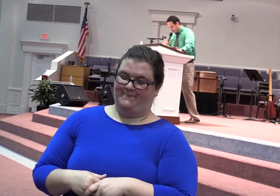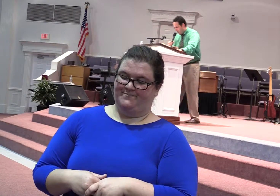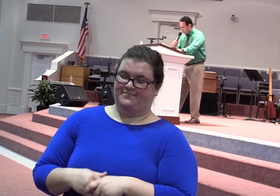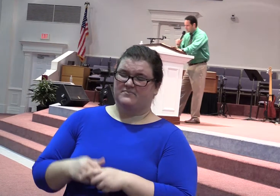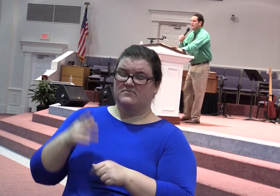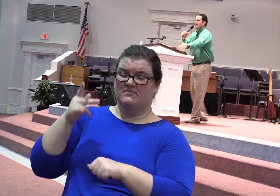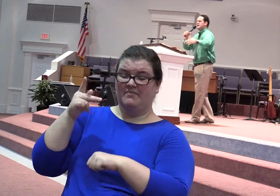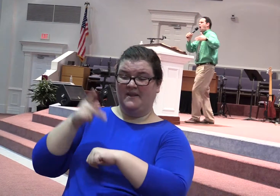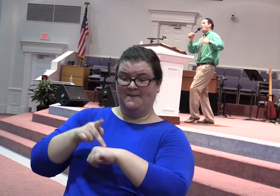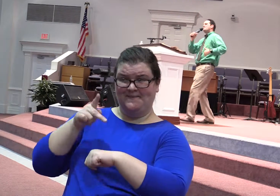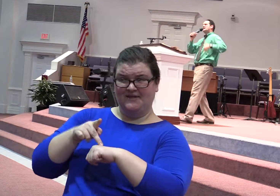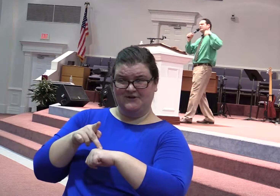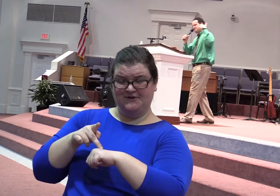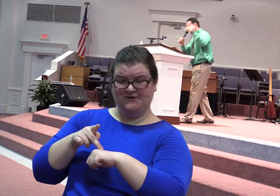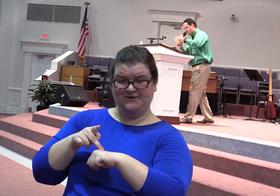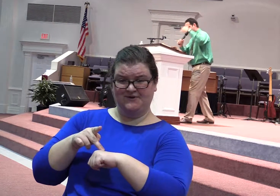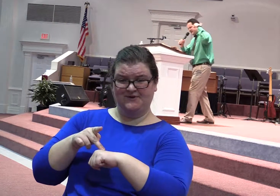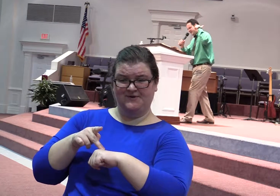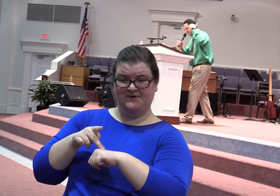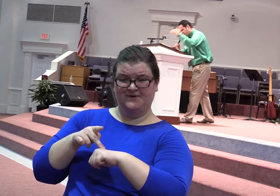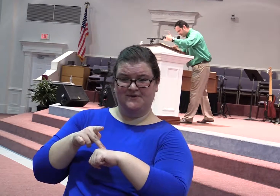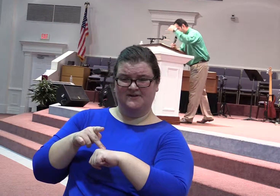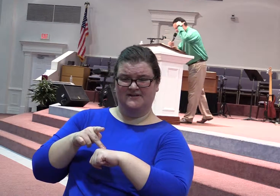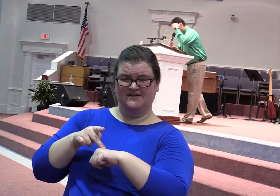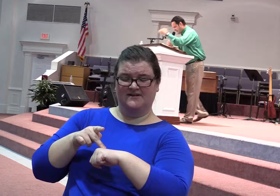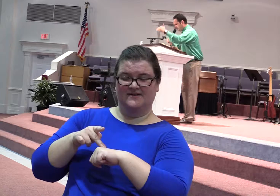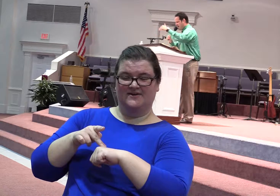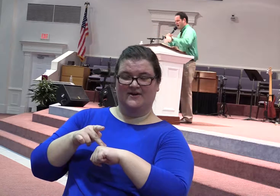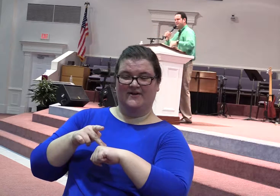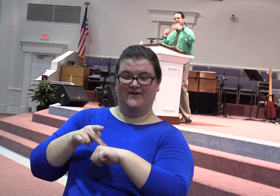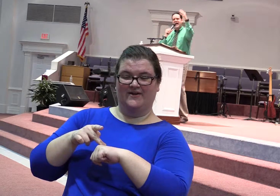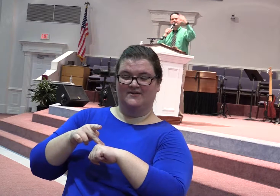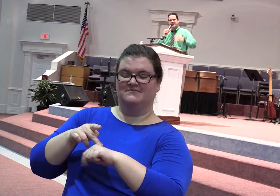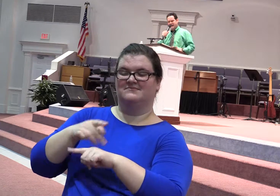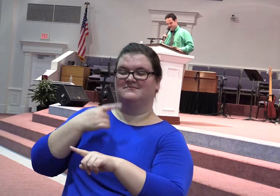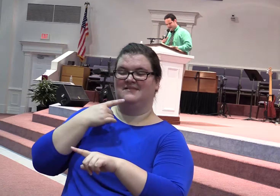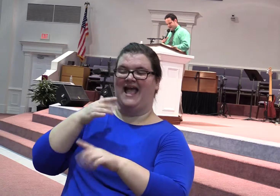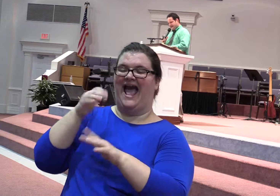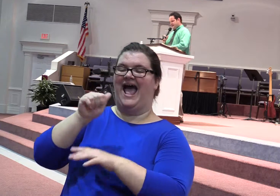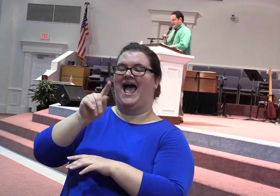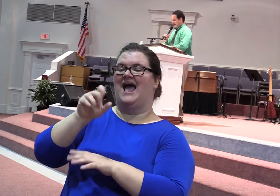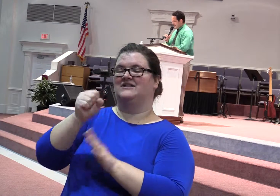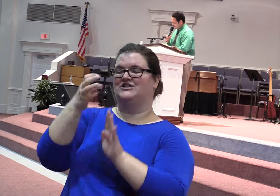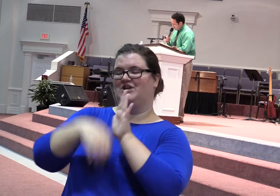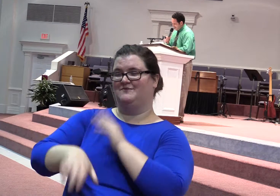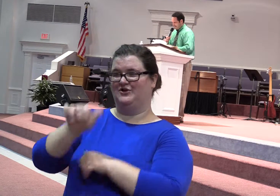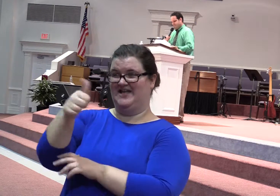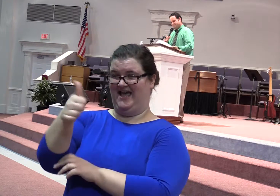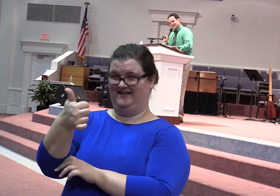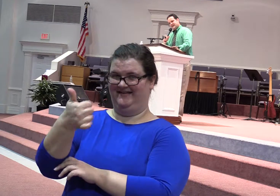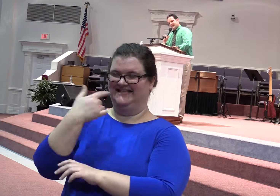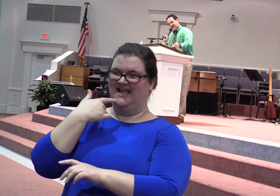Peter told and he opened his mouth and began preaching at Cornelius' house in Acts 10. And he